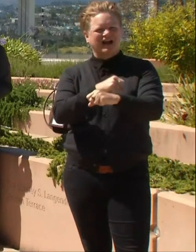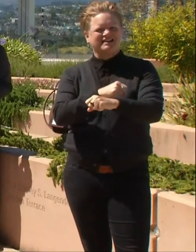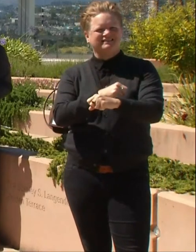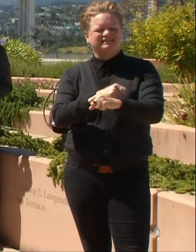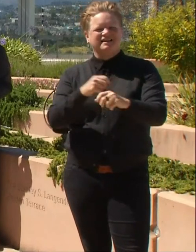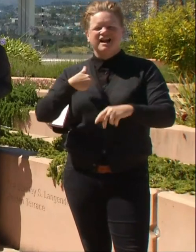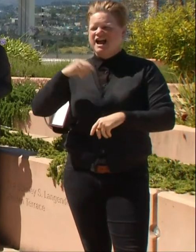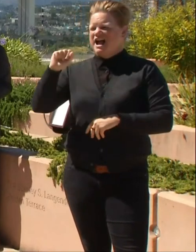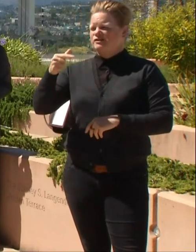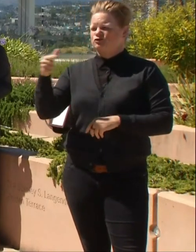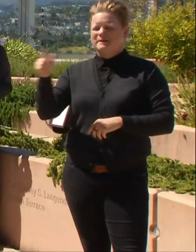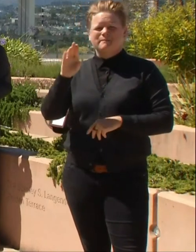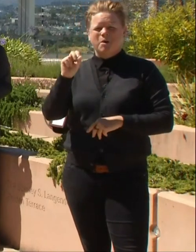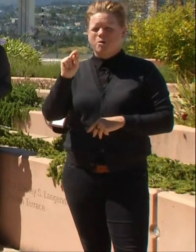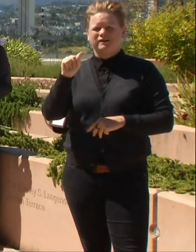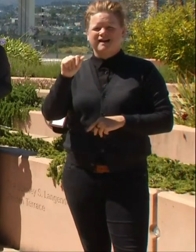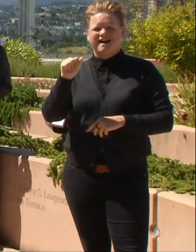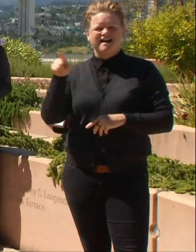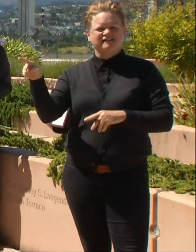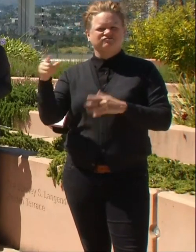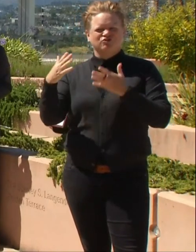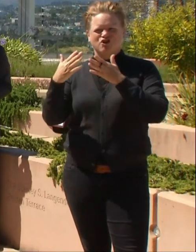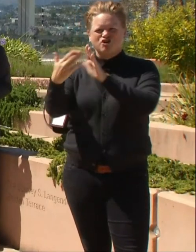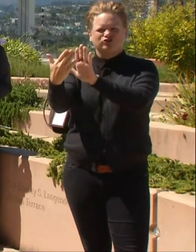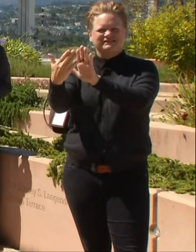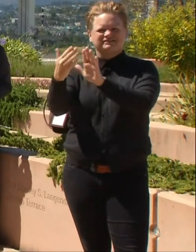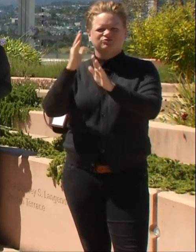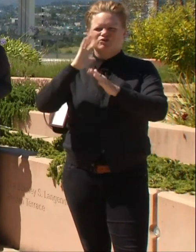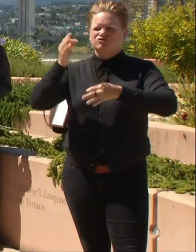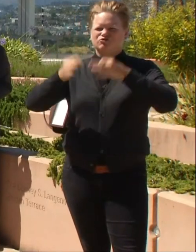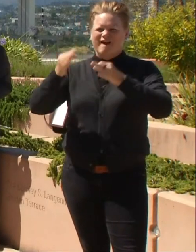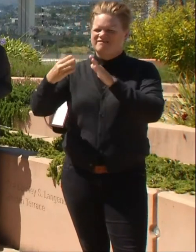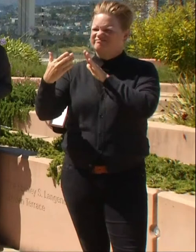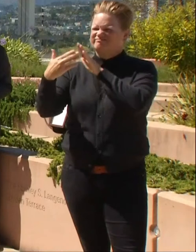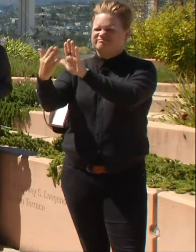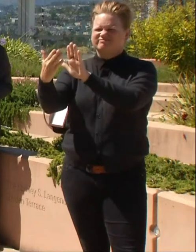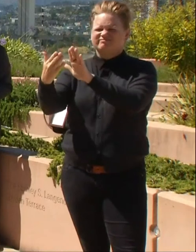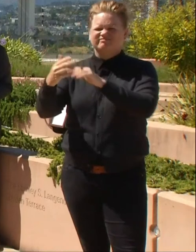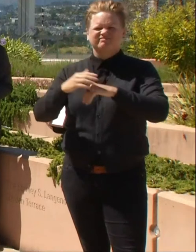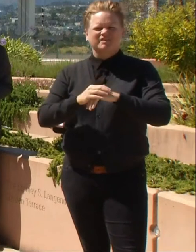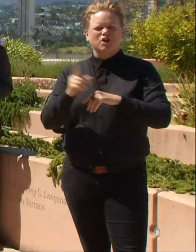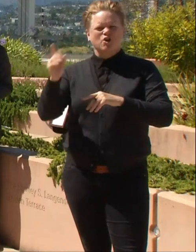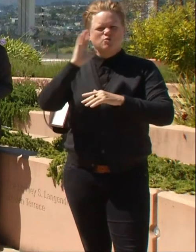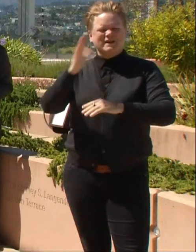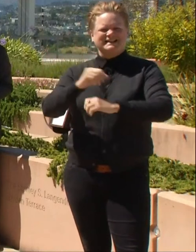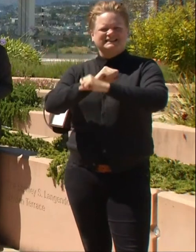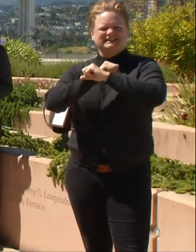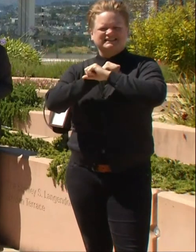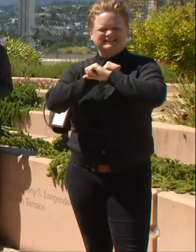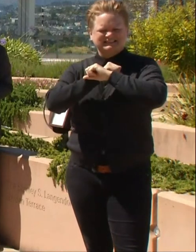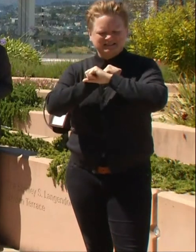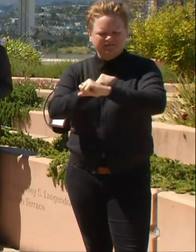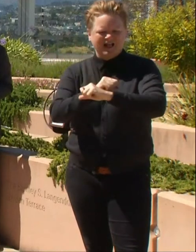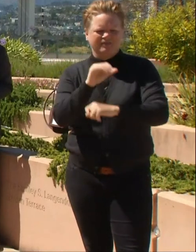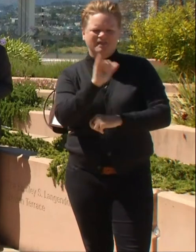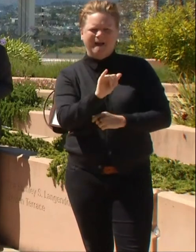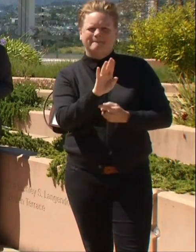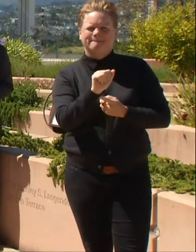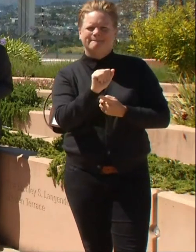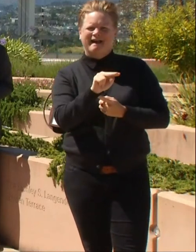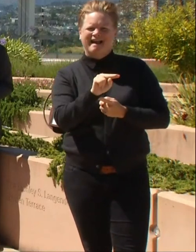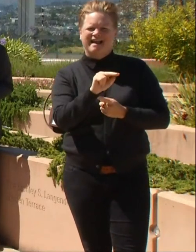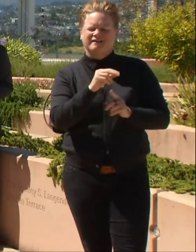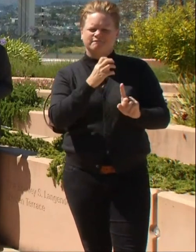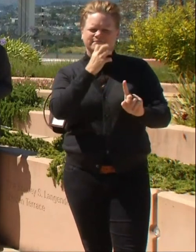decision. Governor Newsom has similarly pledged to defend this law. We who work in this movement are with them. We are not going to give up. We will